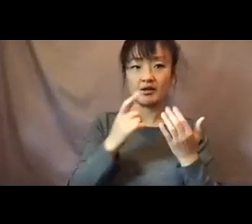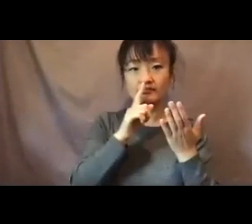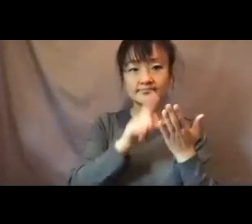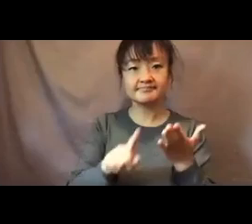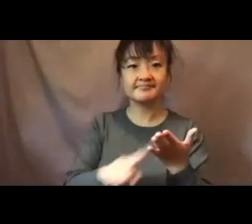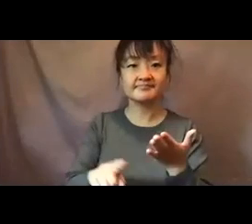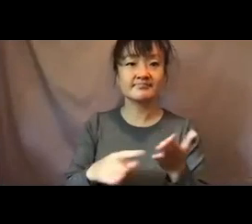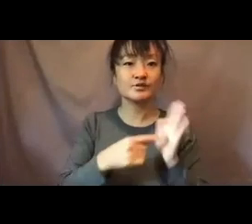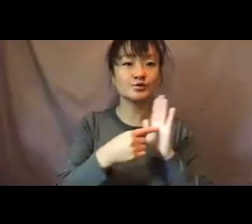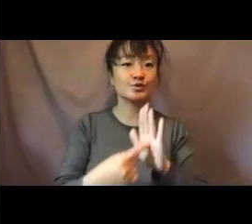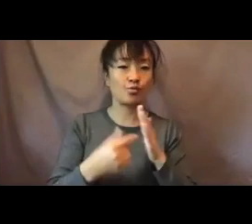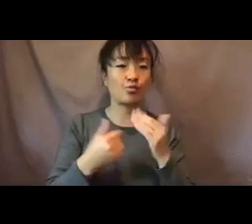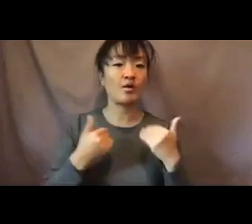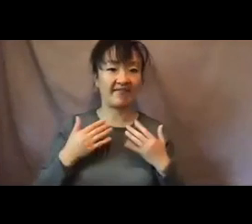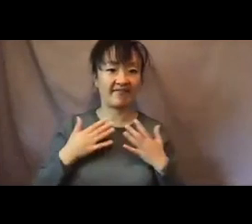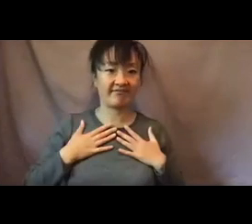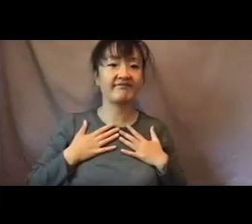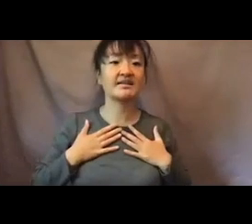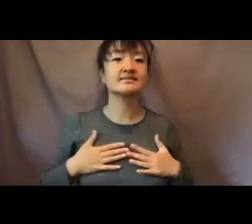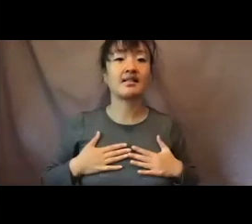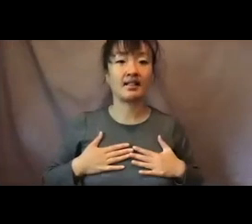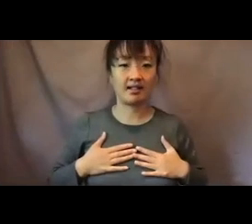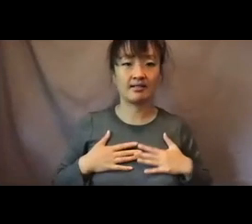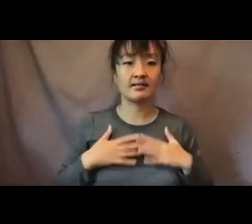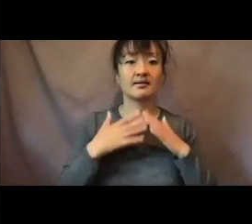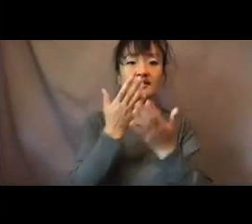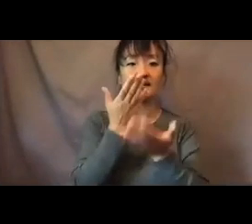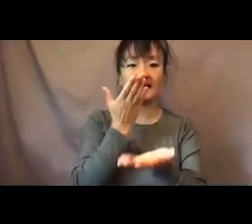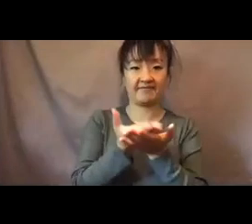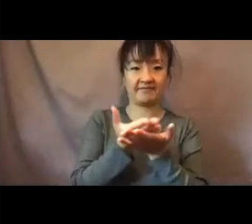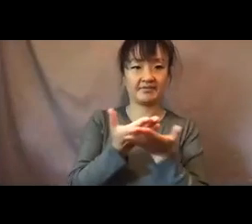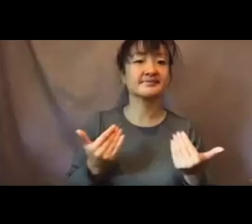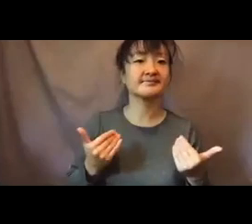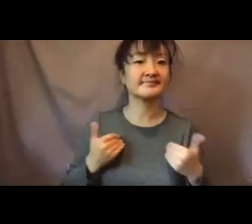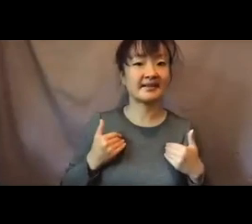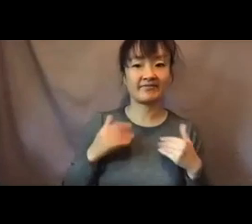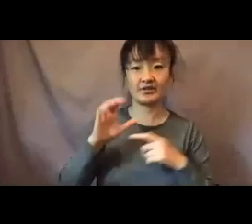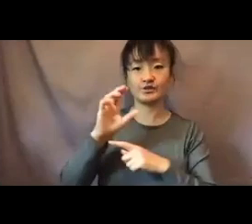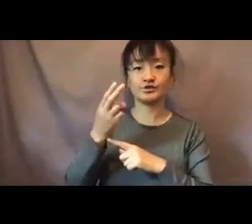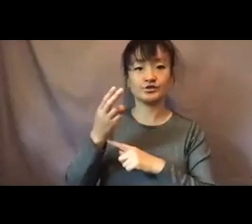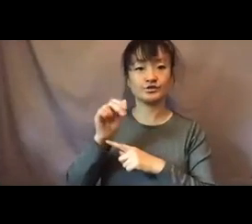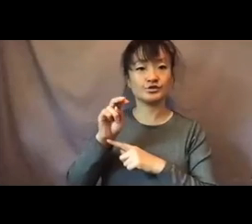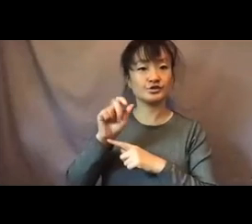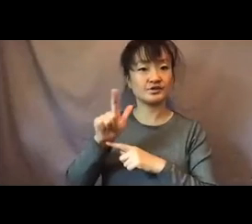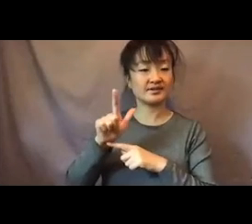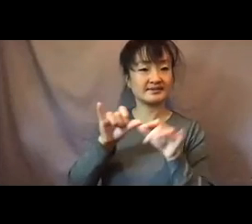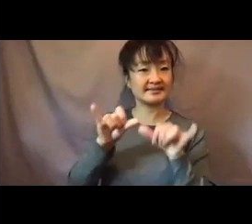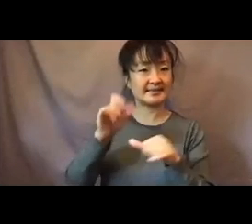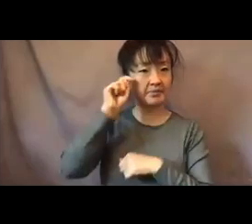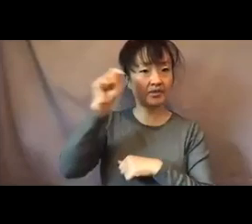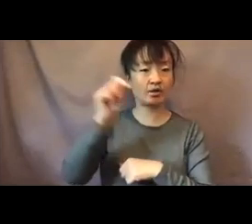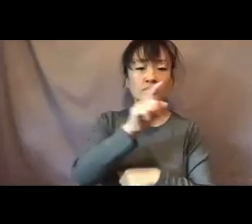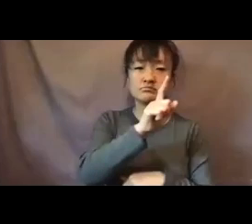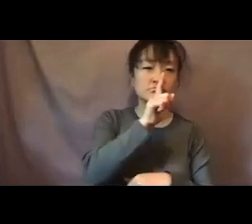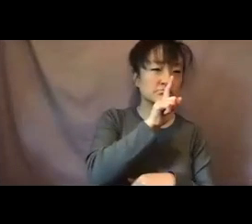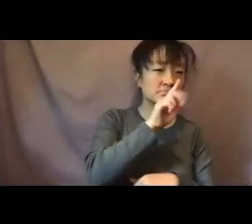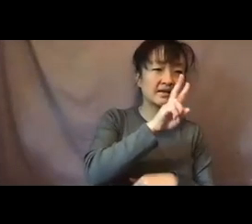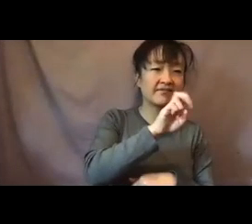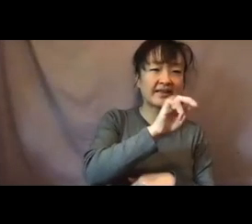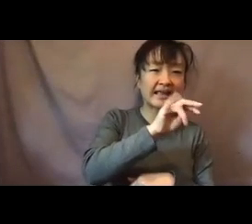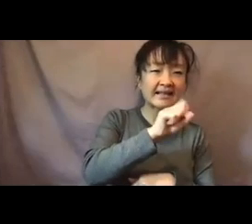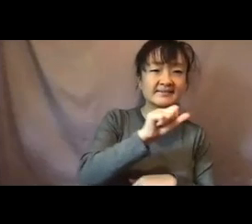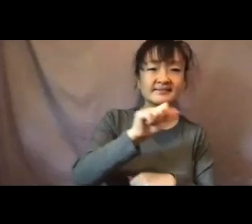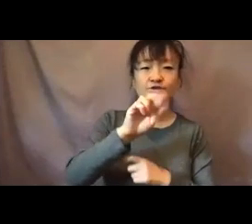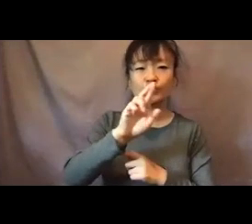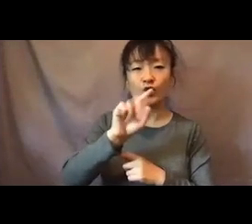there is a physicality evidenced in this channel system theory. Not like veins and arteries that we think of as